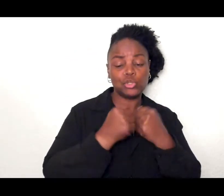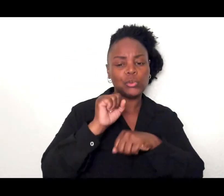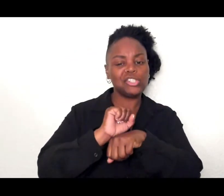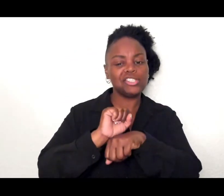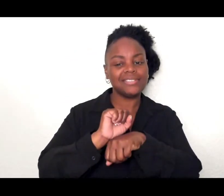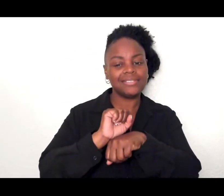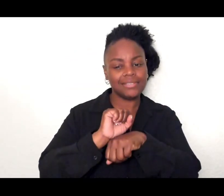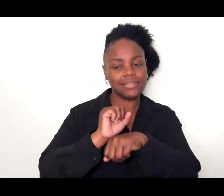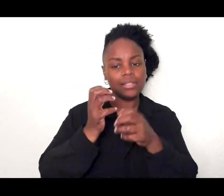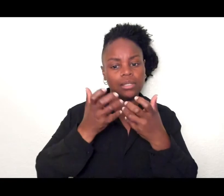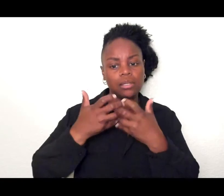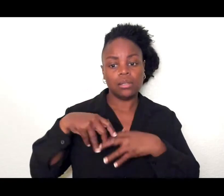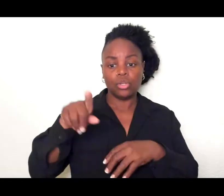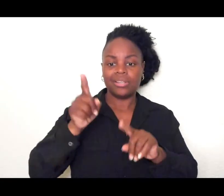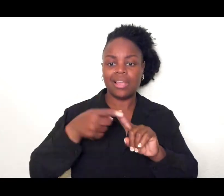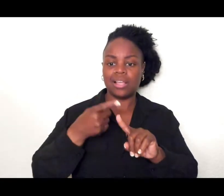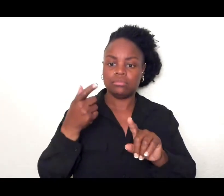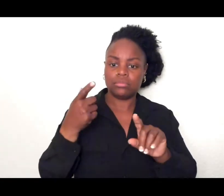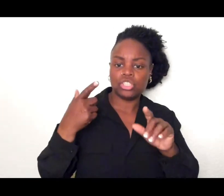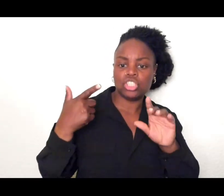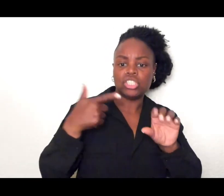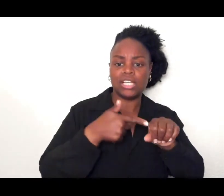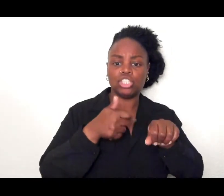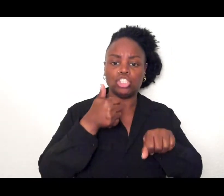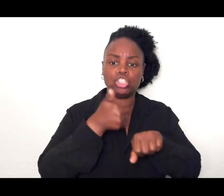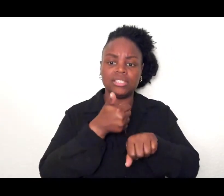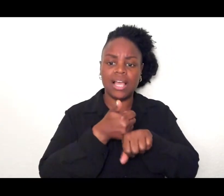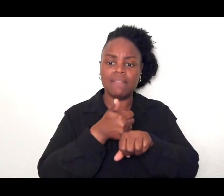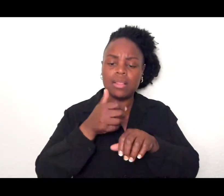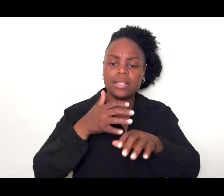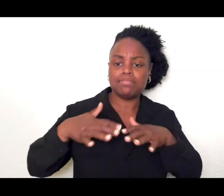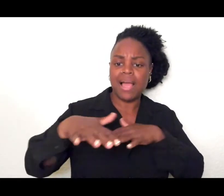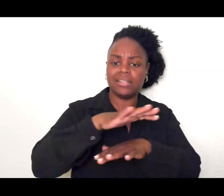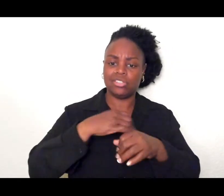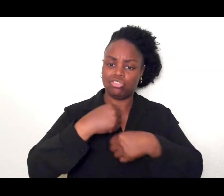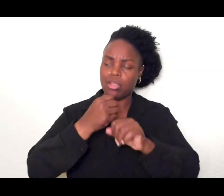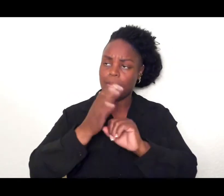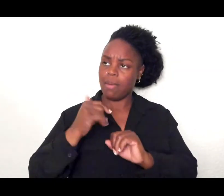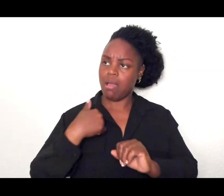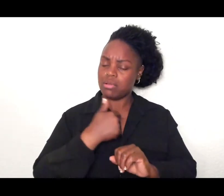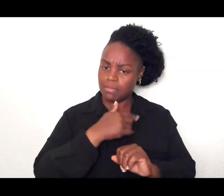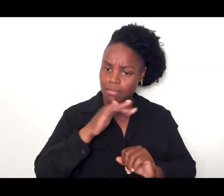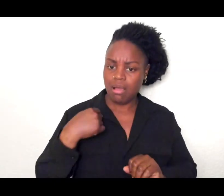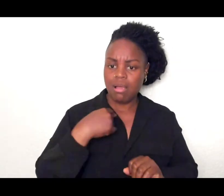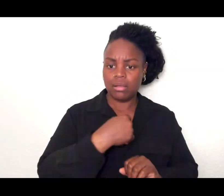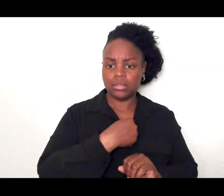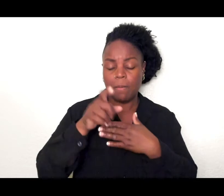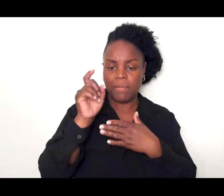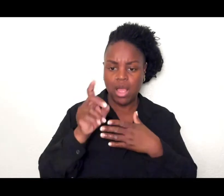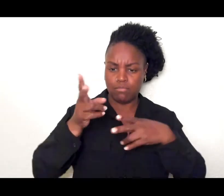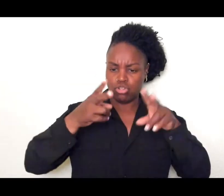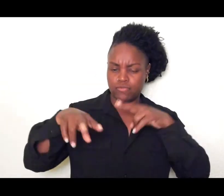Why don't you? What will it take for you to listen to us? How do we know we can trust